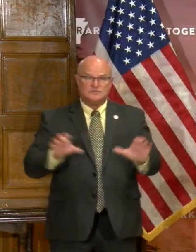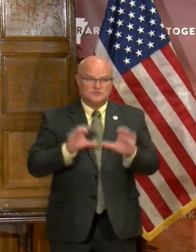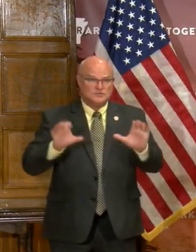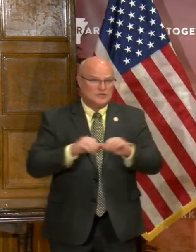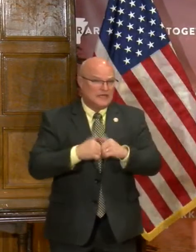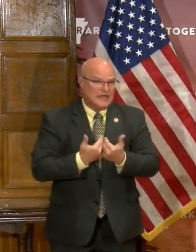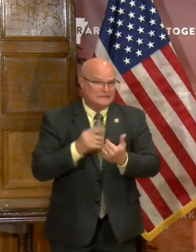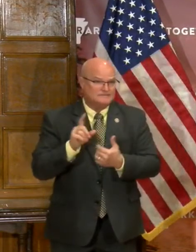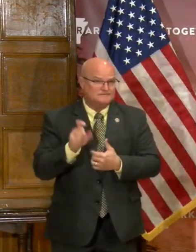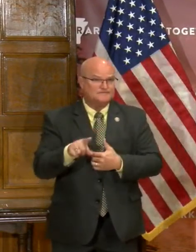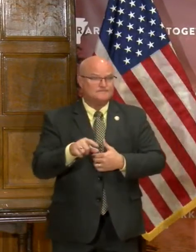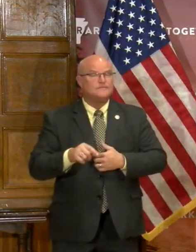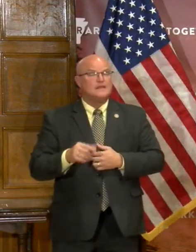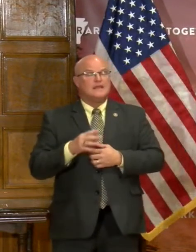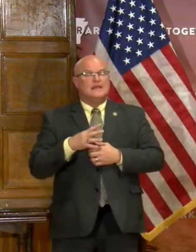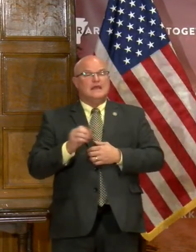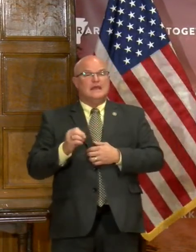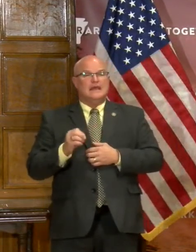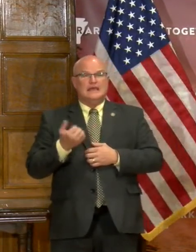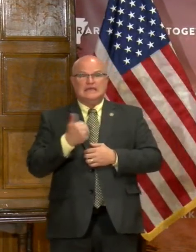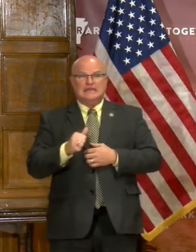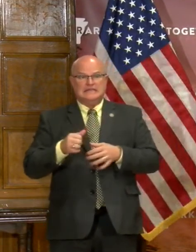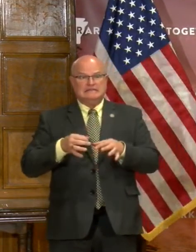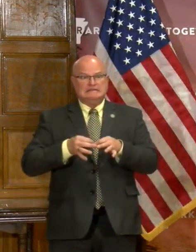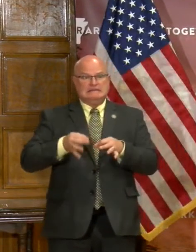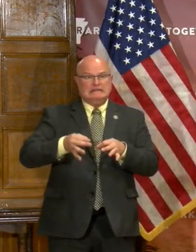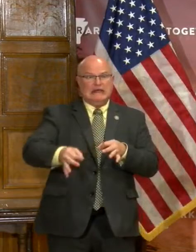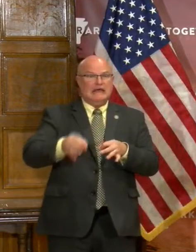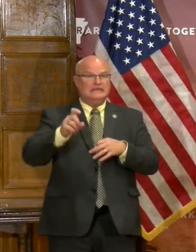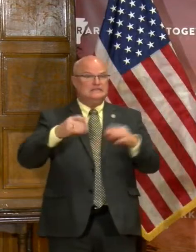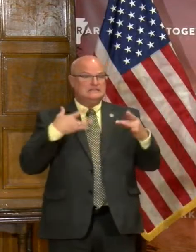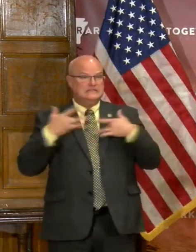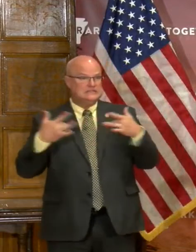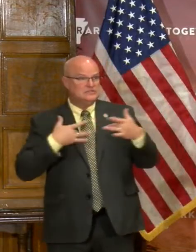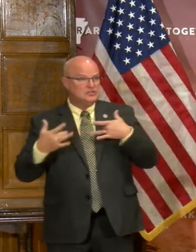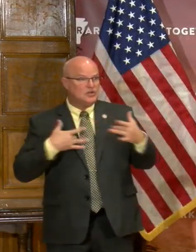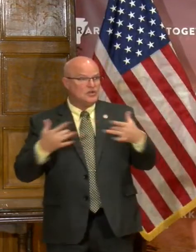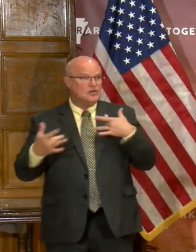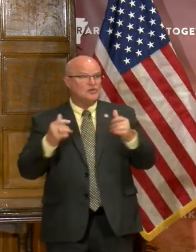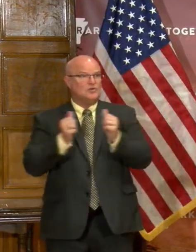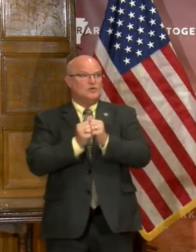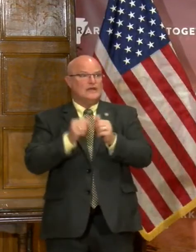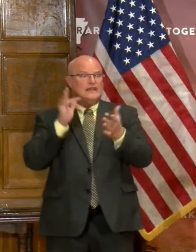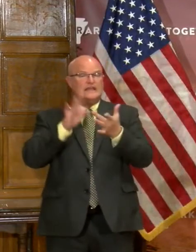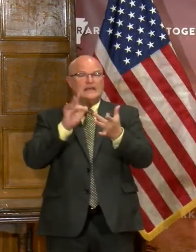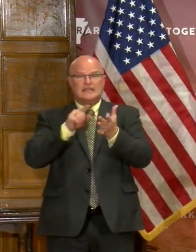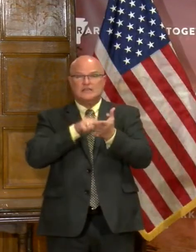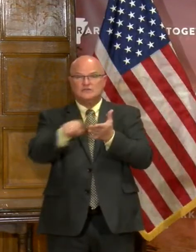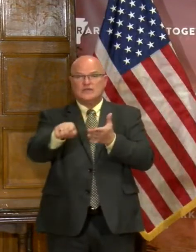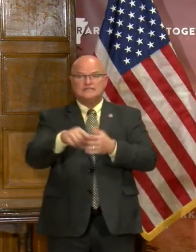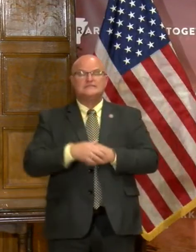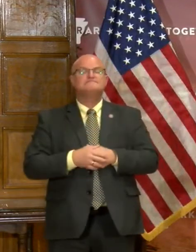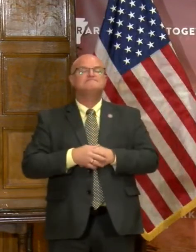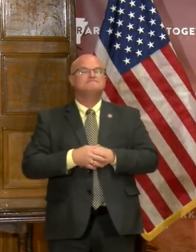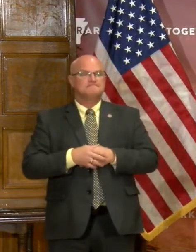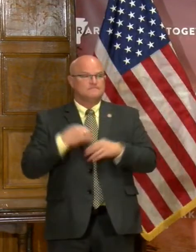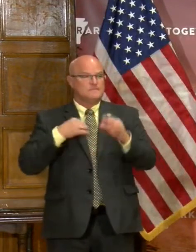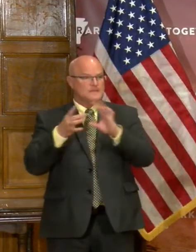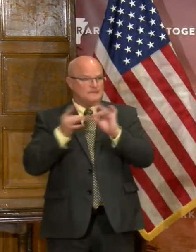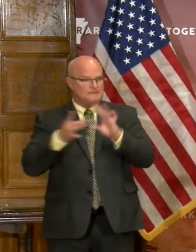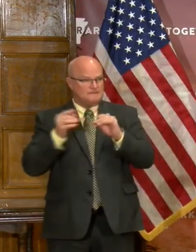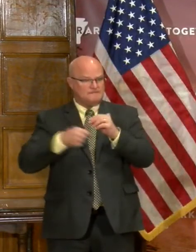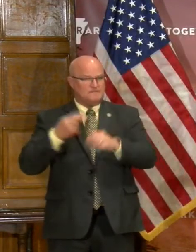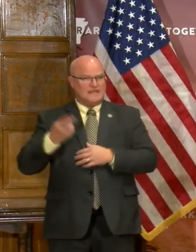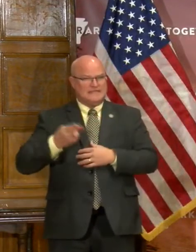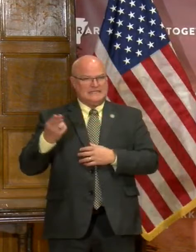going, and is there any delays that we need to worry about in our contact tracing. So let me review a little bit of